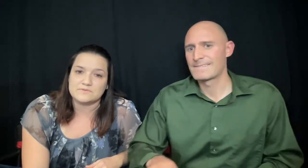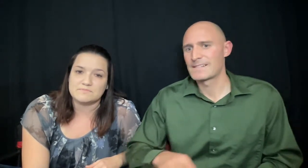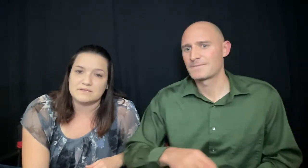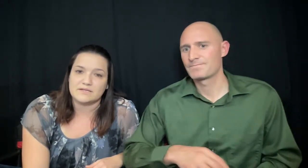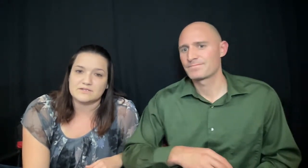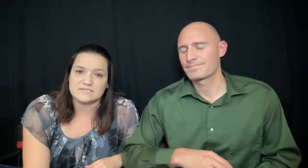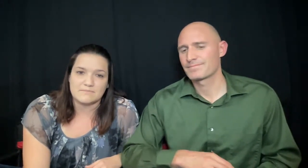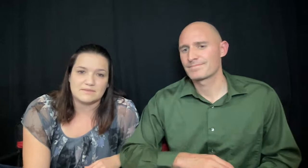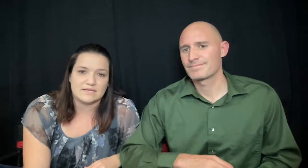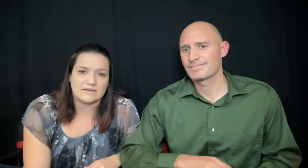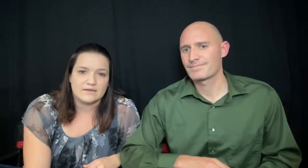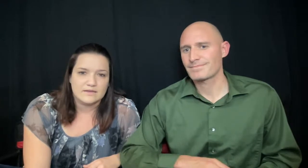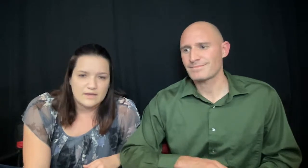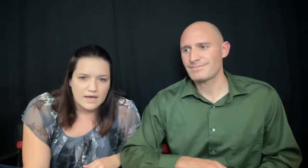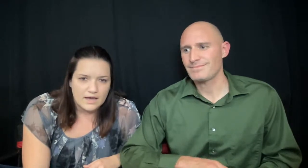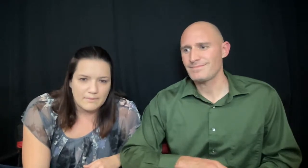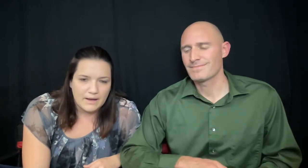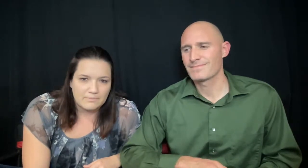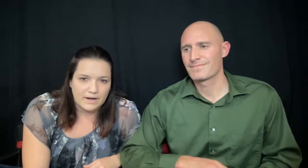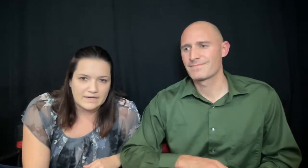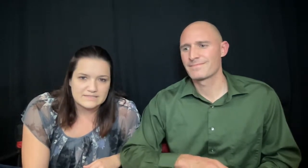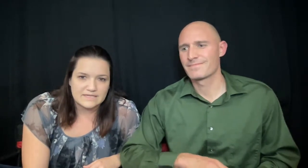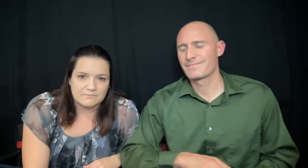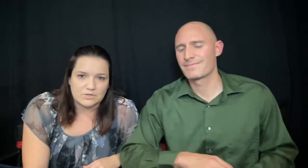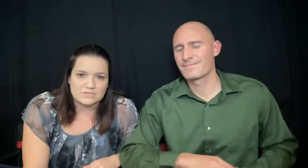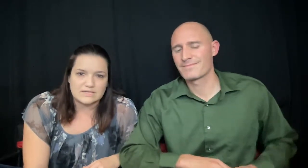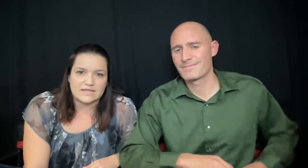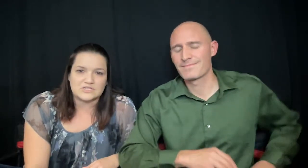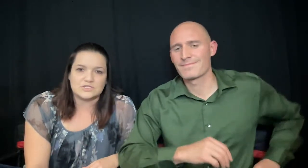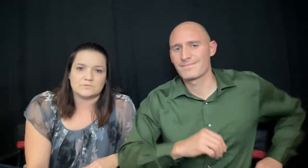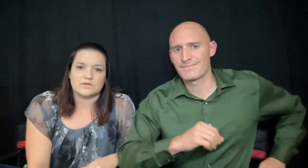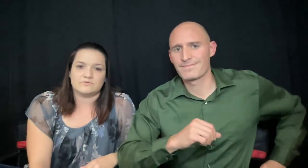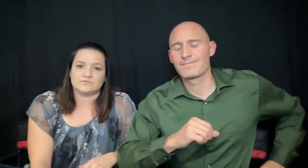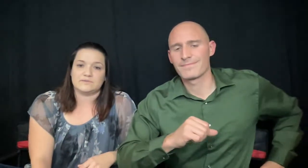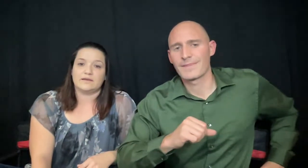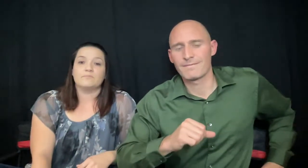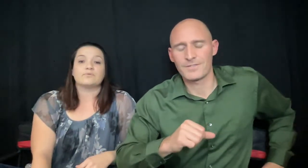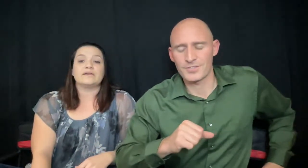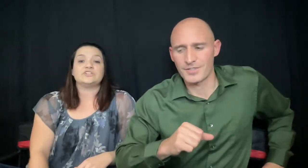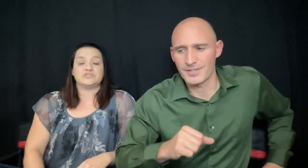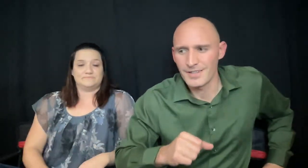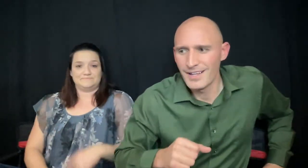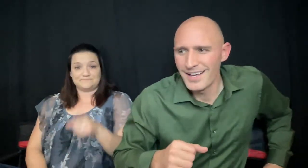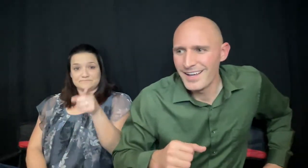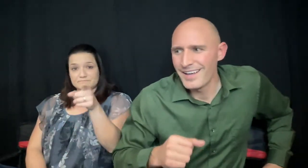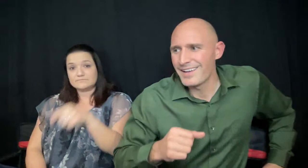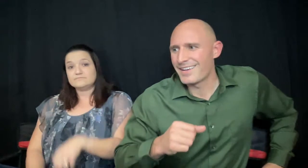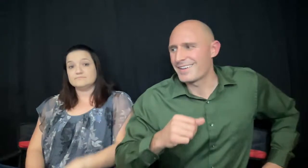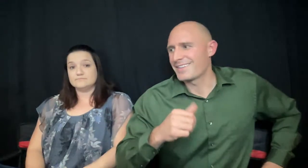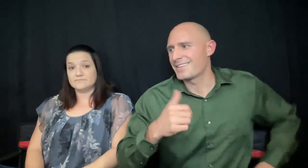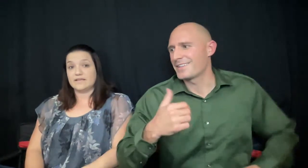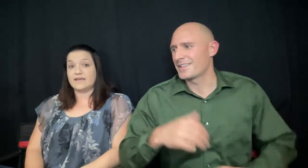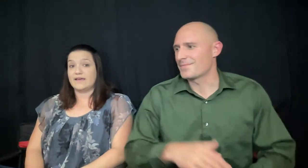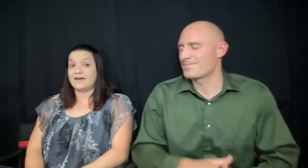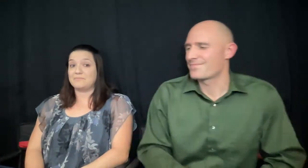but there's something about practicing in person that's super helpful to me. Preach. Sure. Yeah,